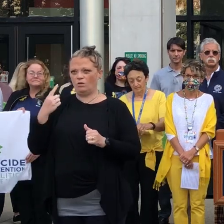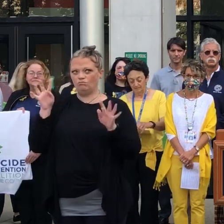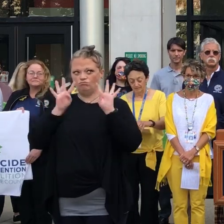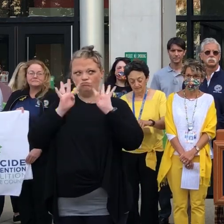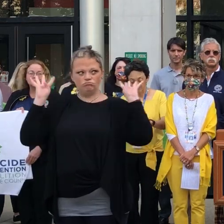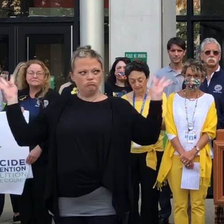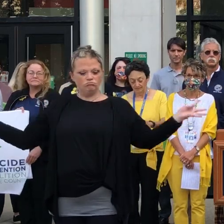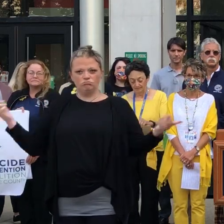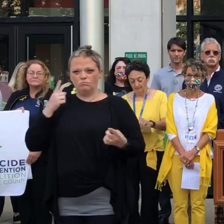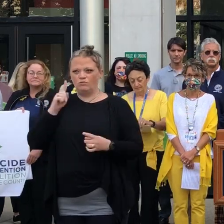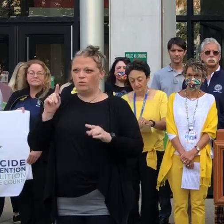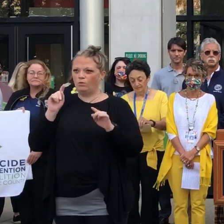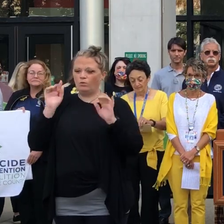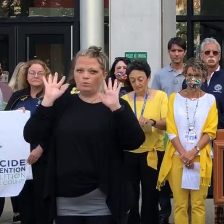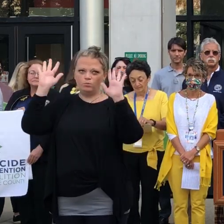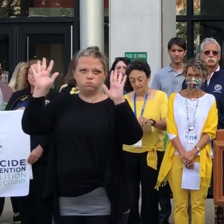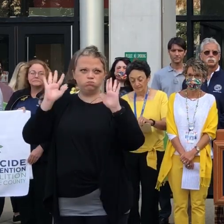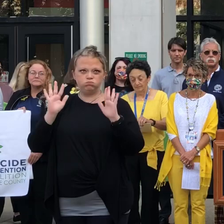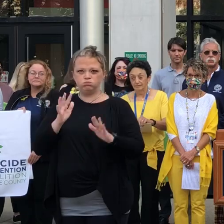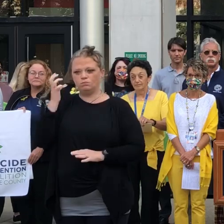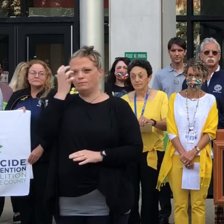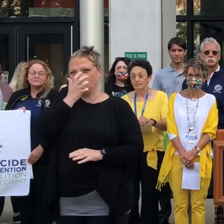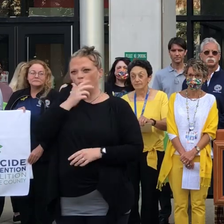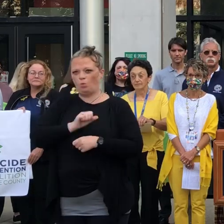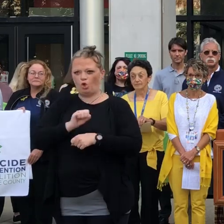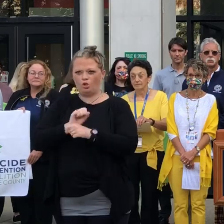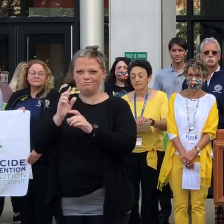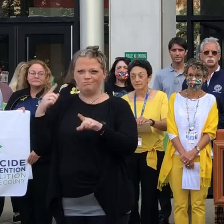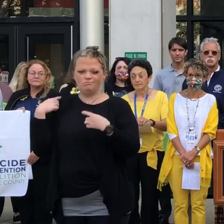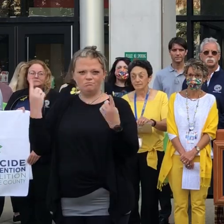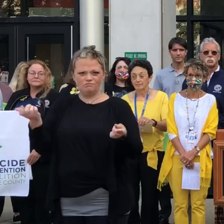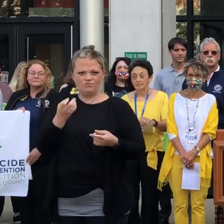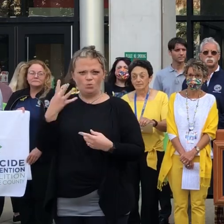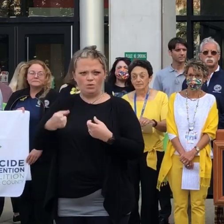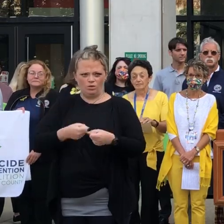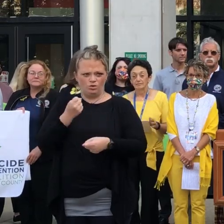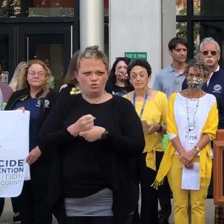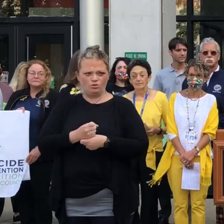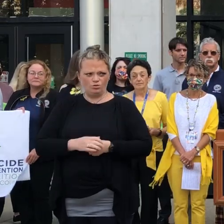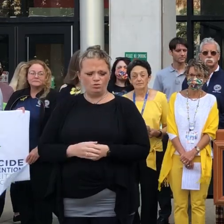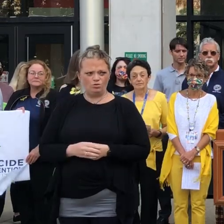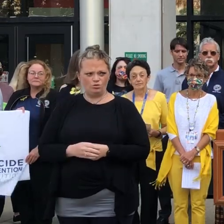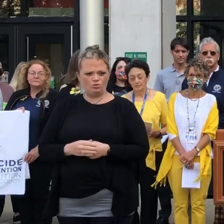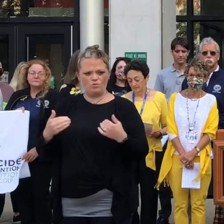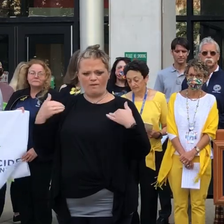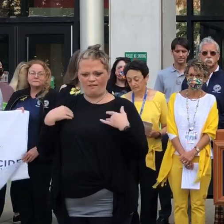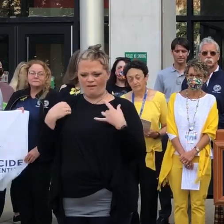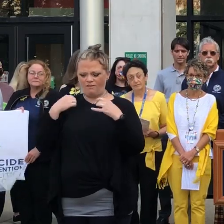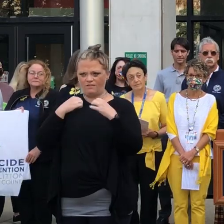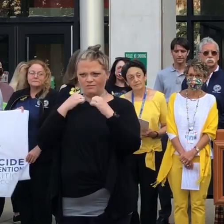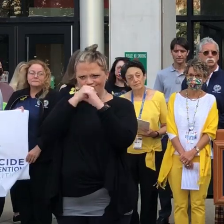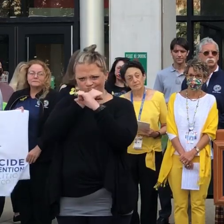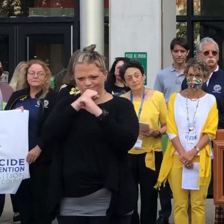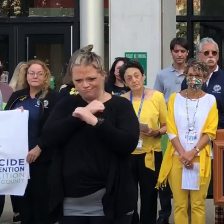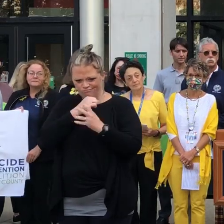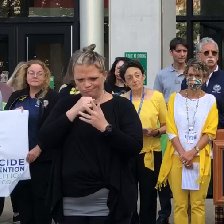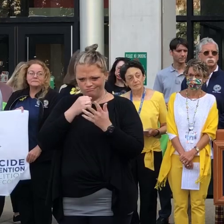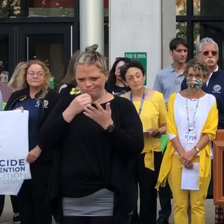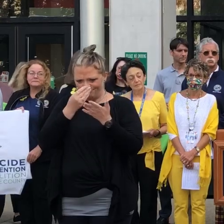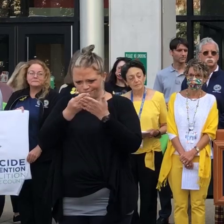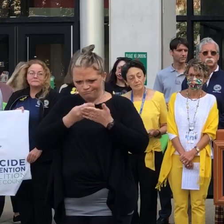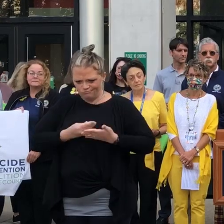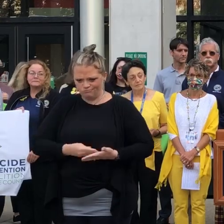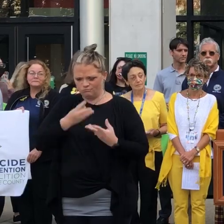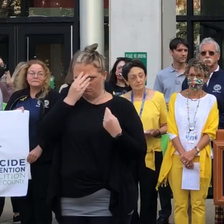for the tremendous work that they've done over the last few years. We have the statistical data that shows over the last 3